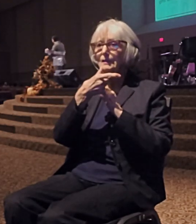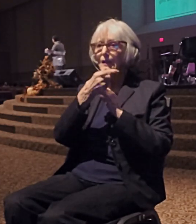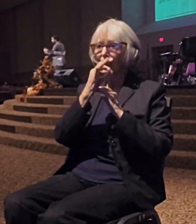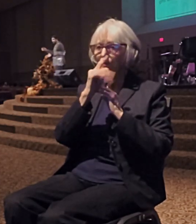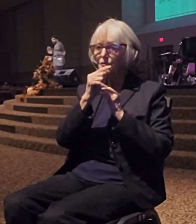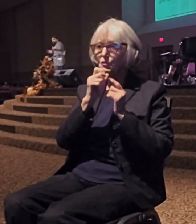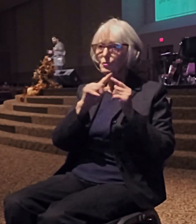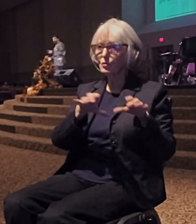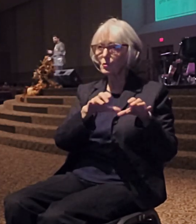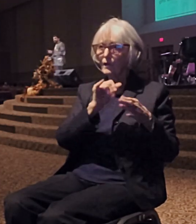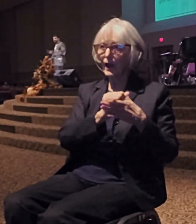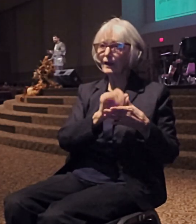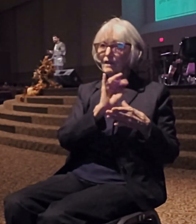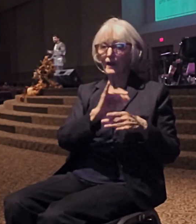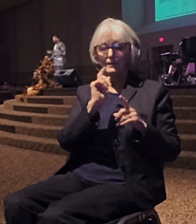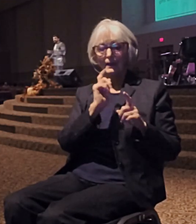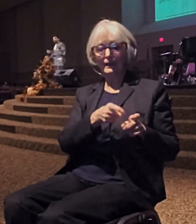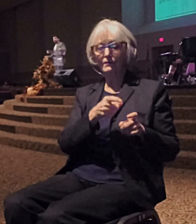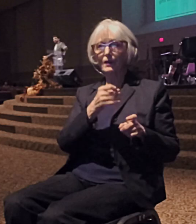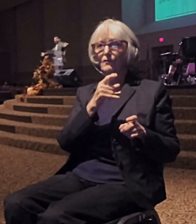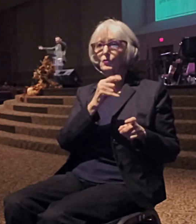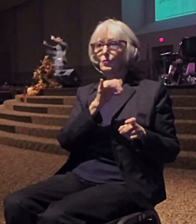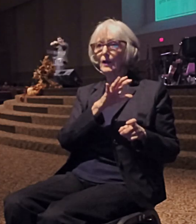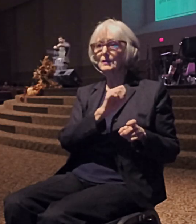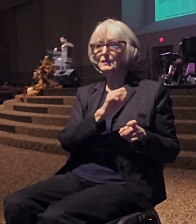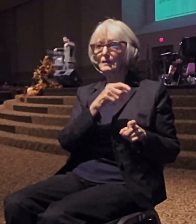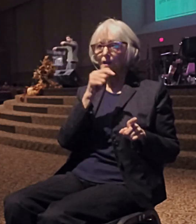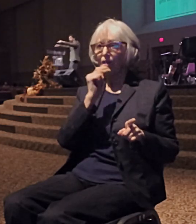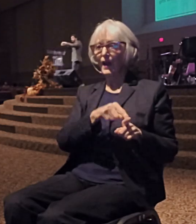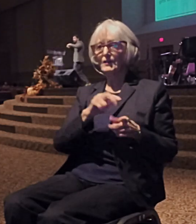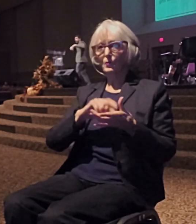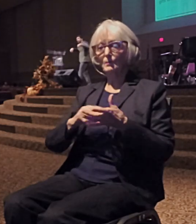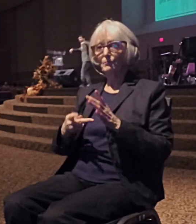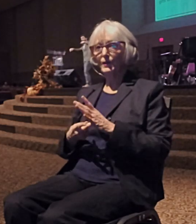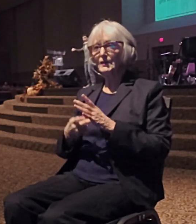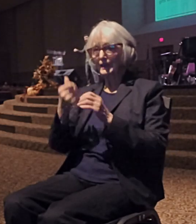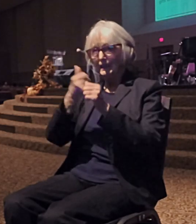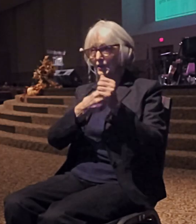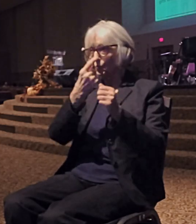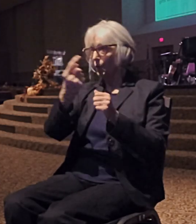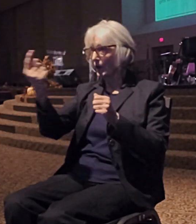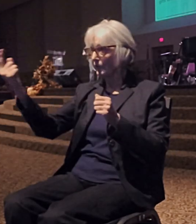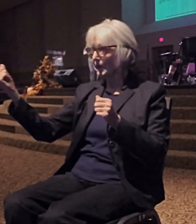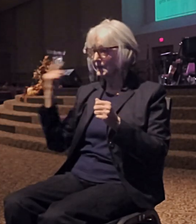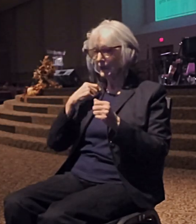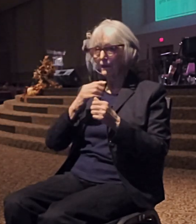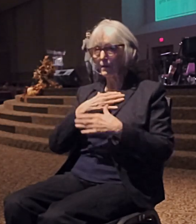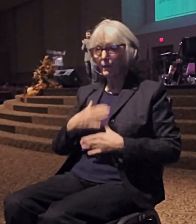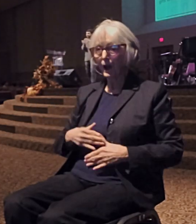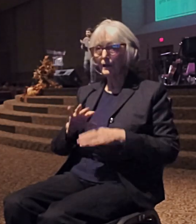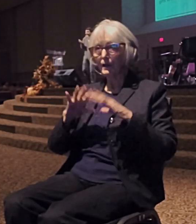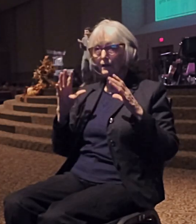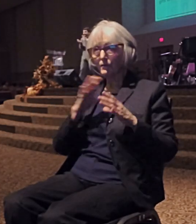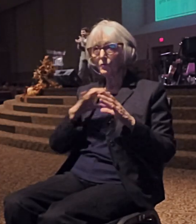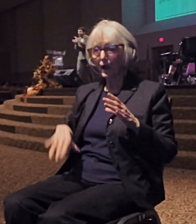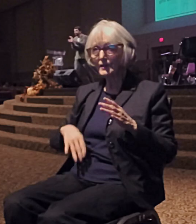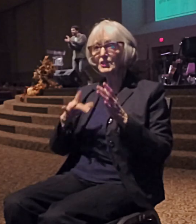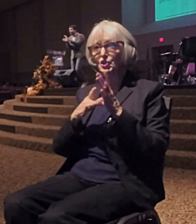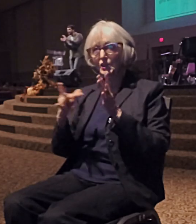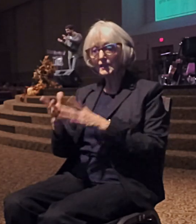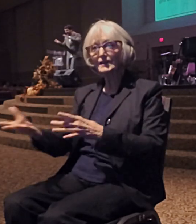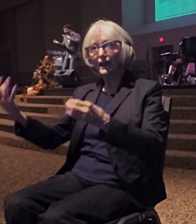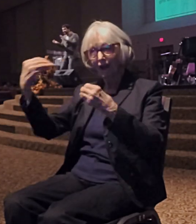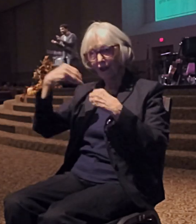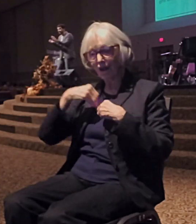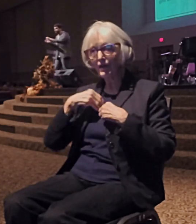of grace. That's what this is. It says that each one of us in the body of Christ, Jesus has